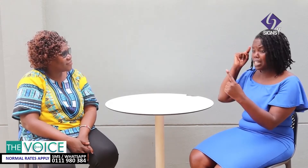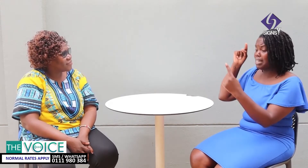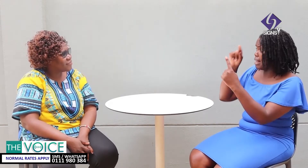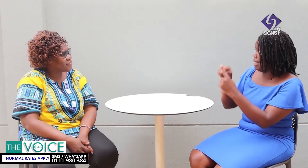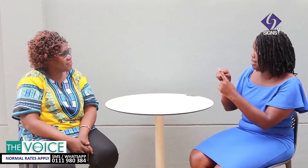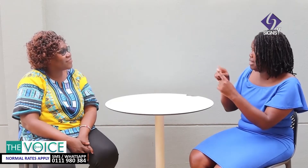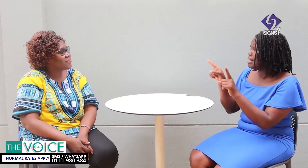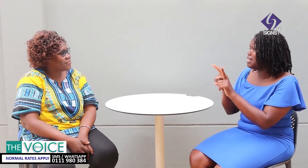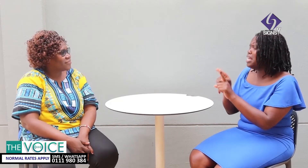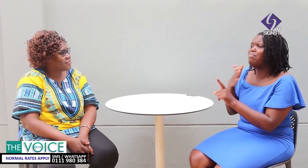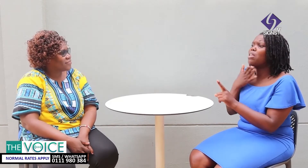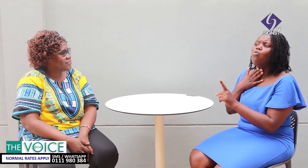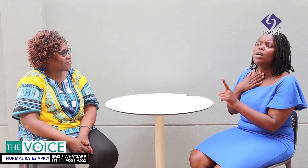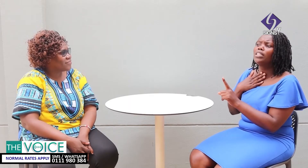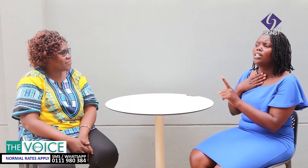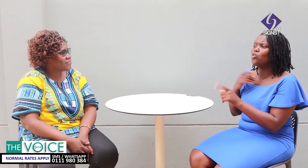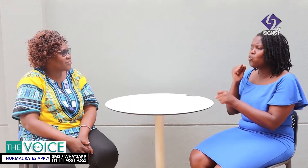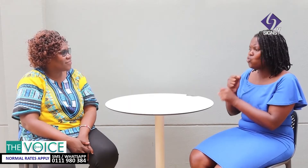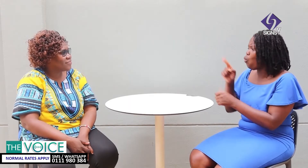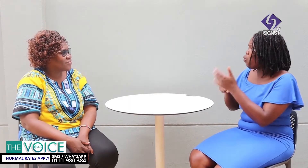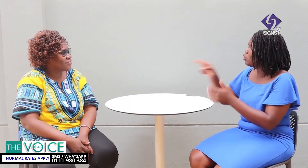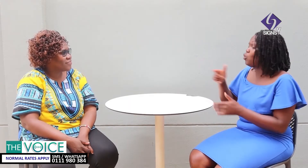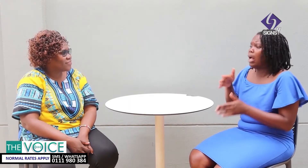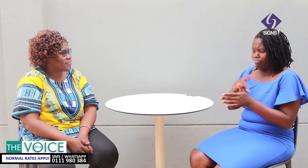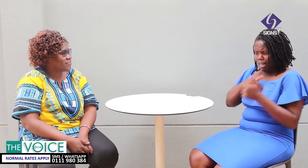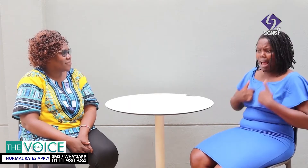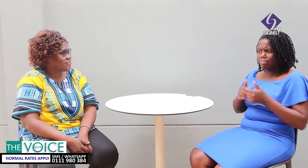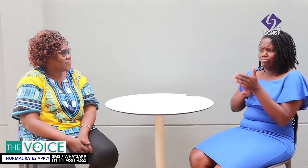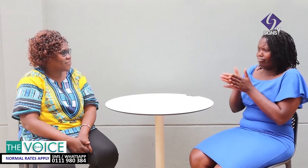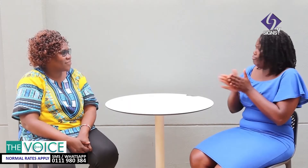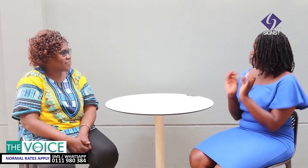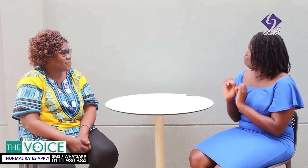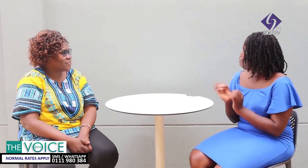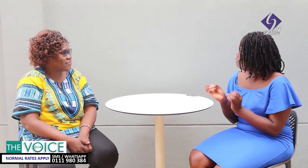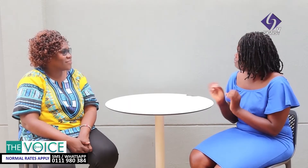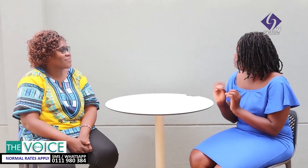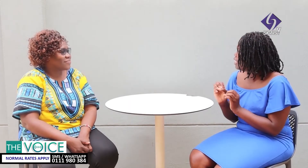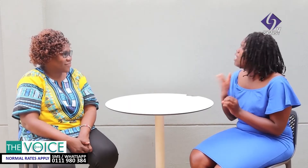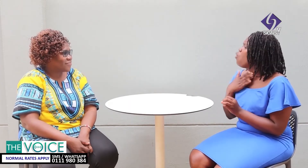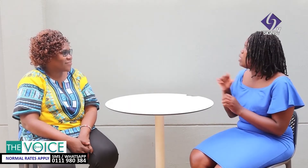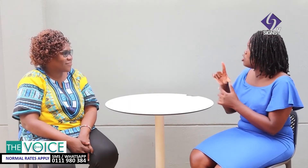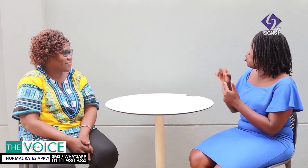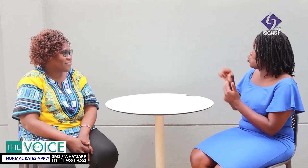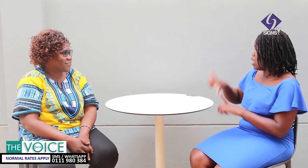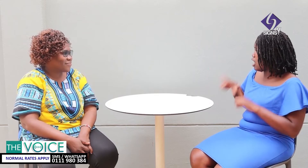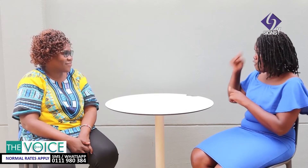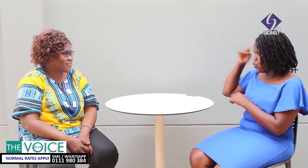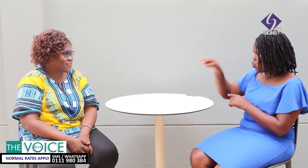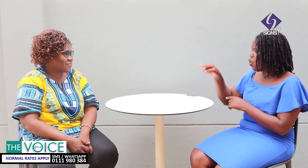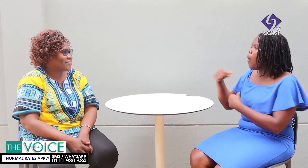what makes you strong? Because you had a good family who supported you. You moved on to